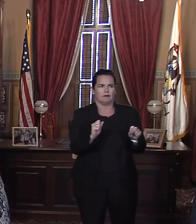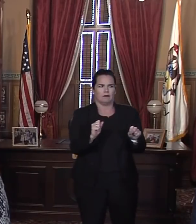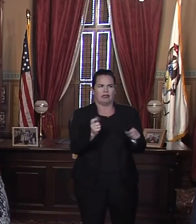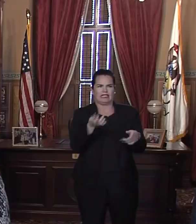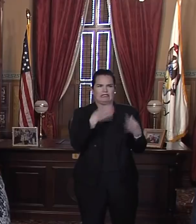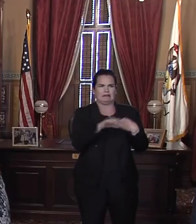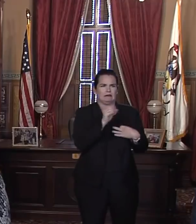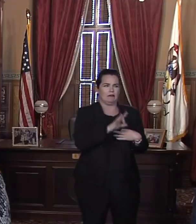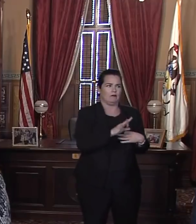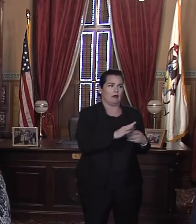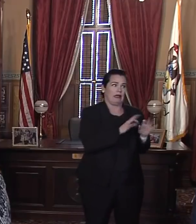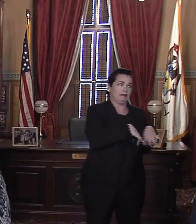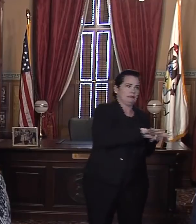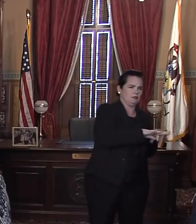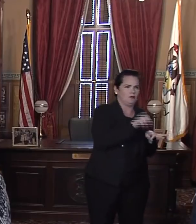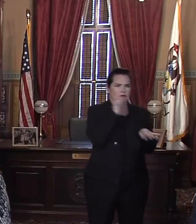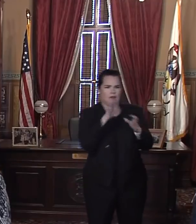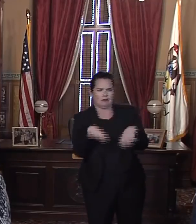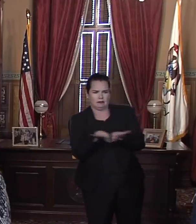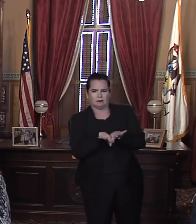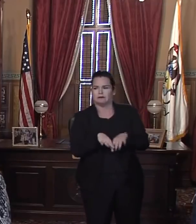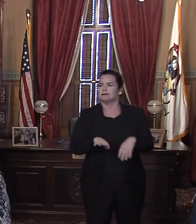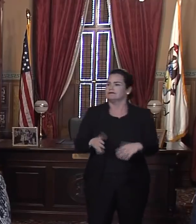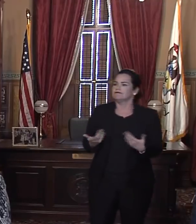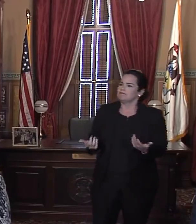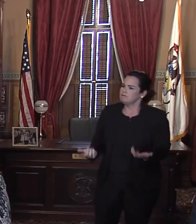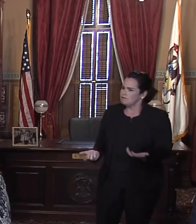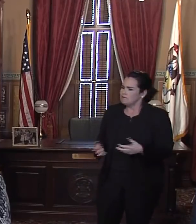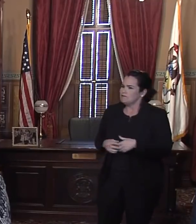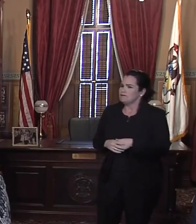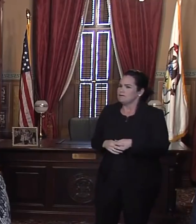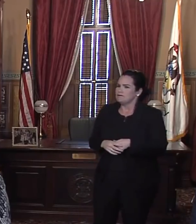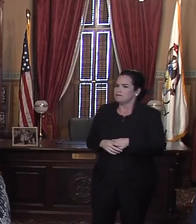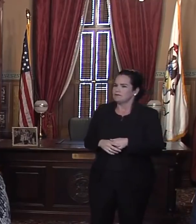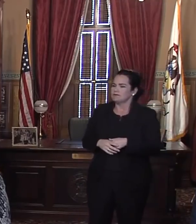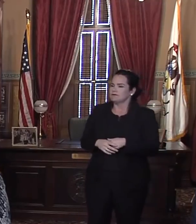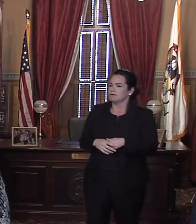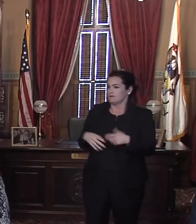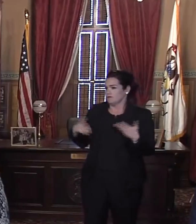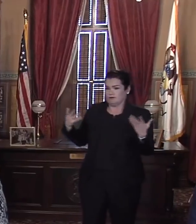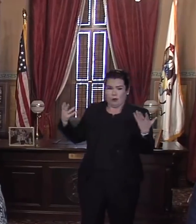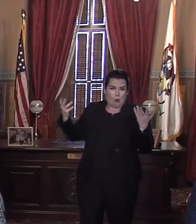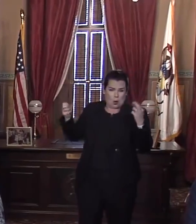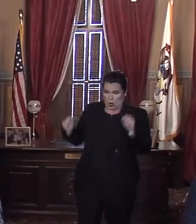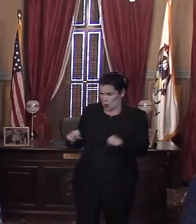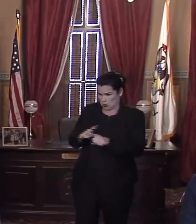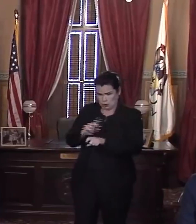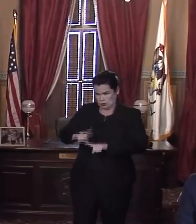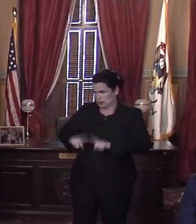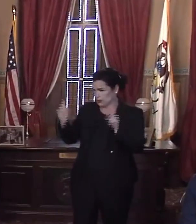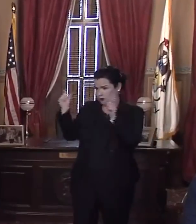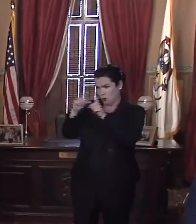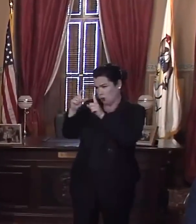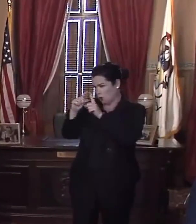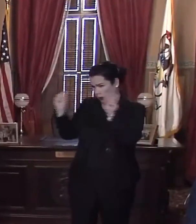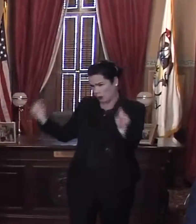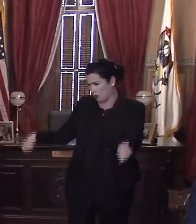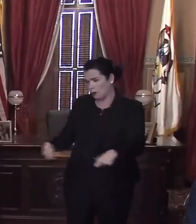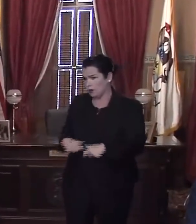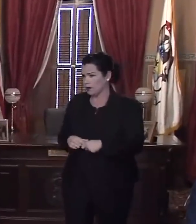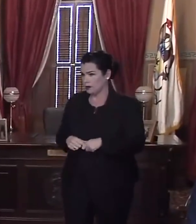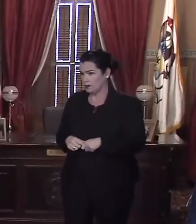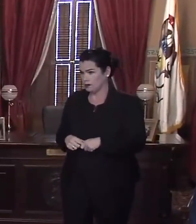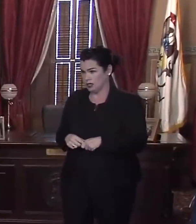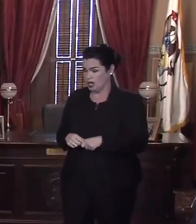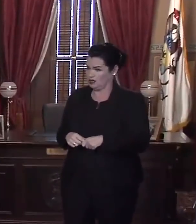non-essential? I mean, we can start using different language, but it doesn't, I think, make